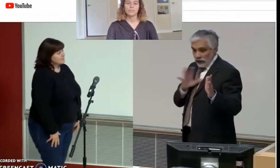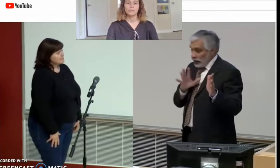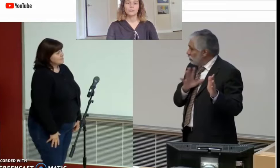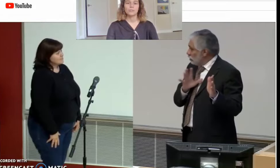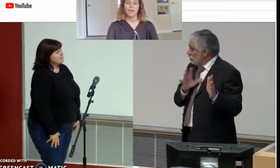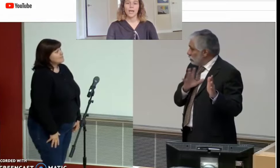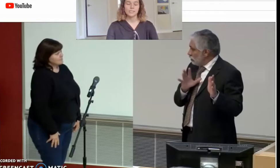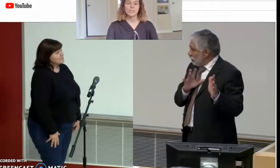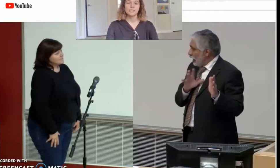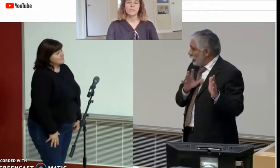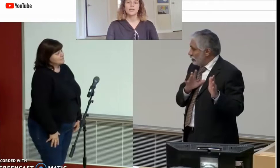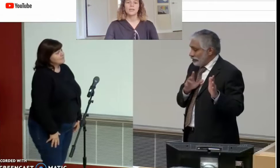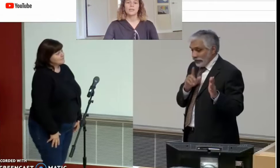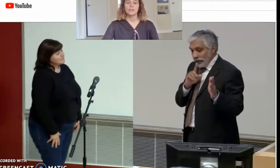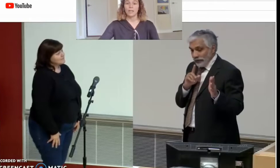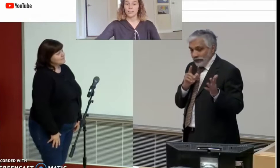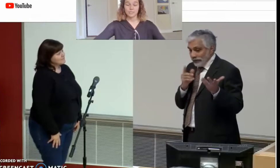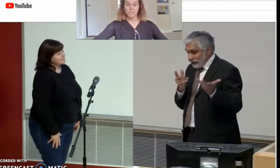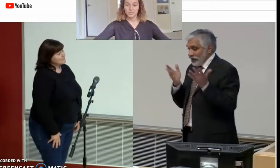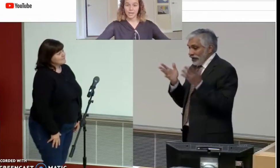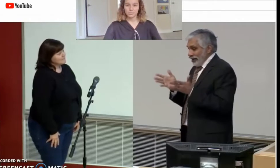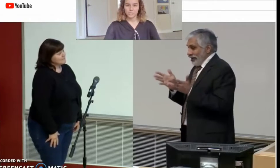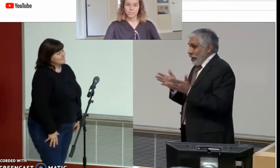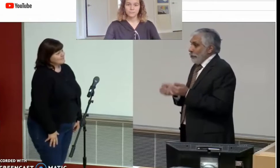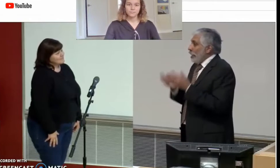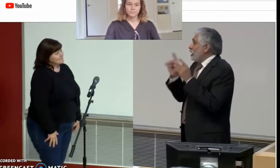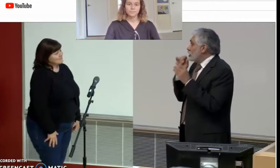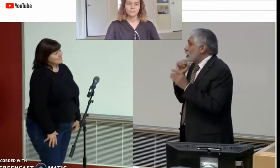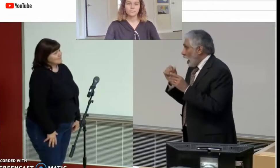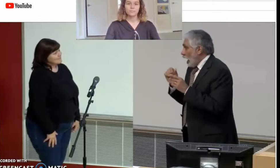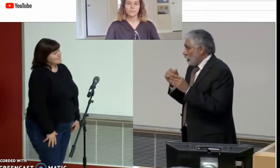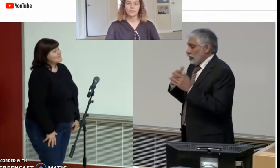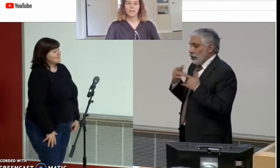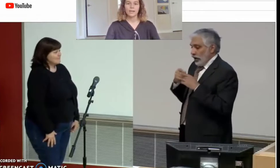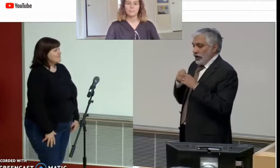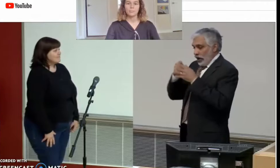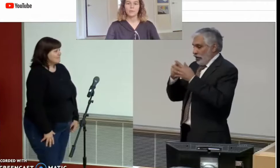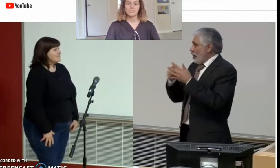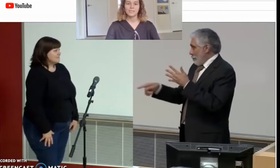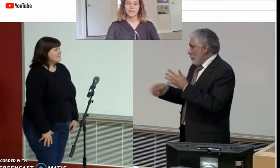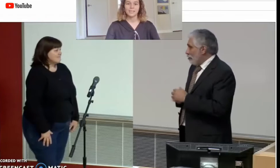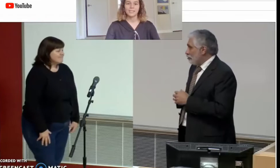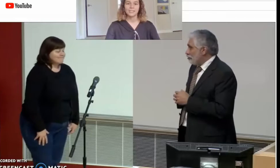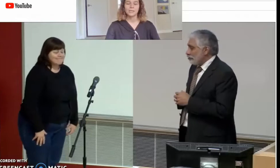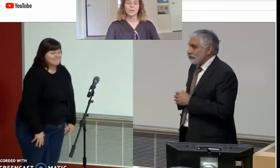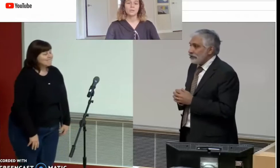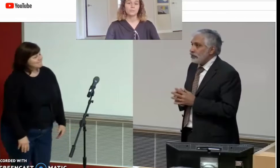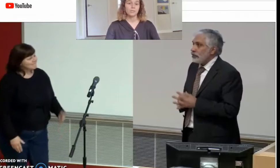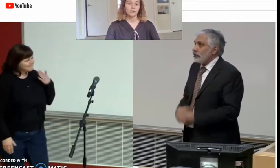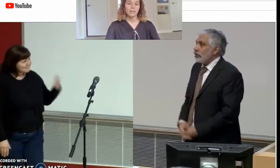language access, language acquisition, and I'm proposing that kids who don't